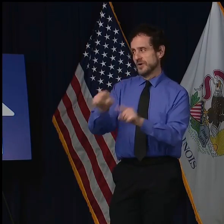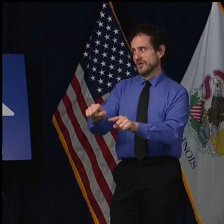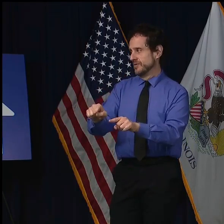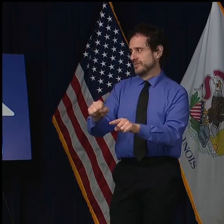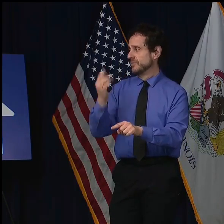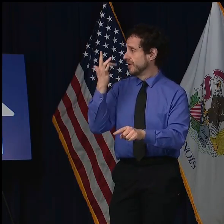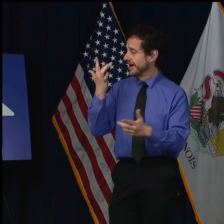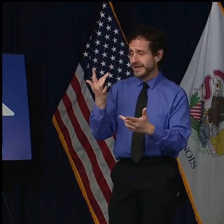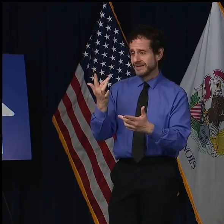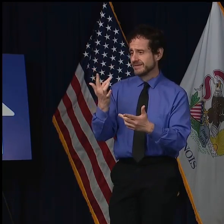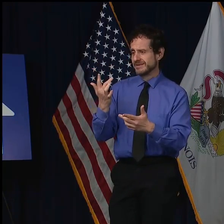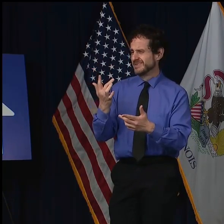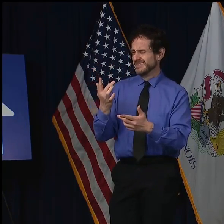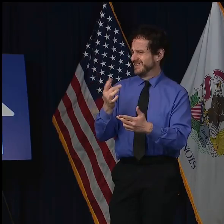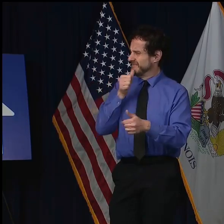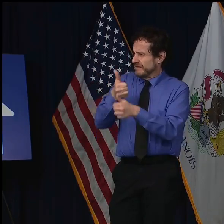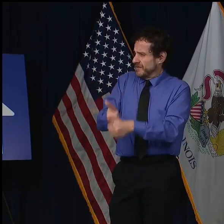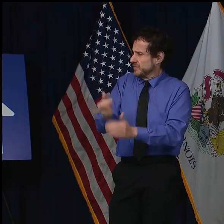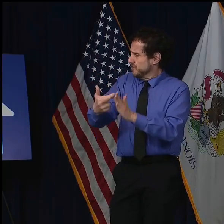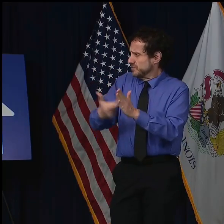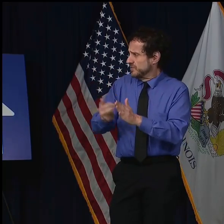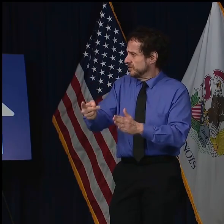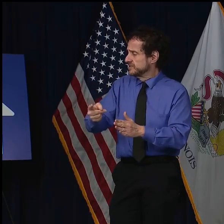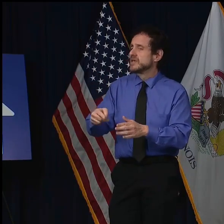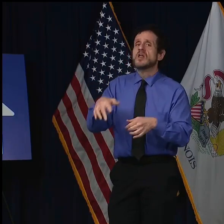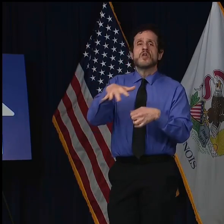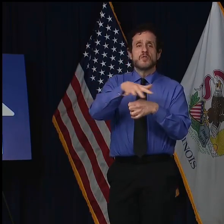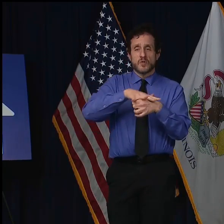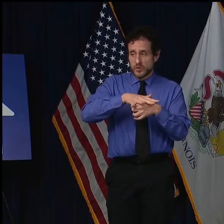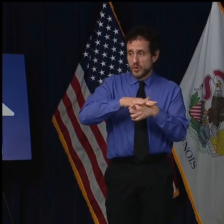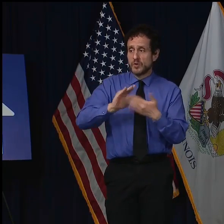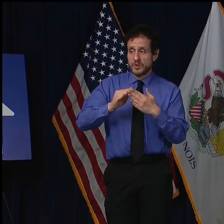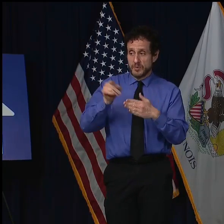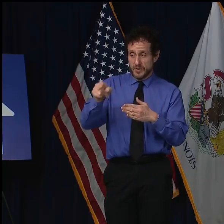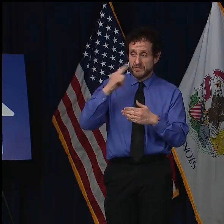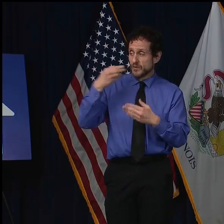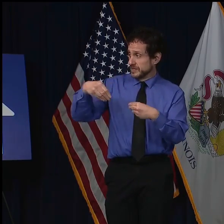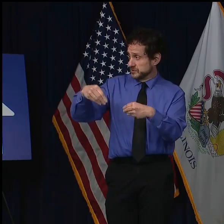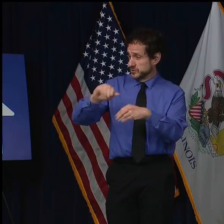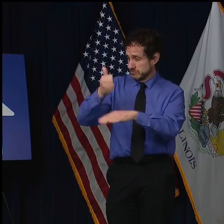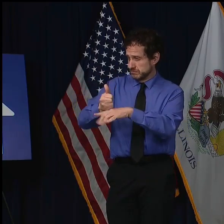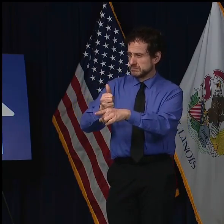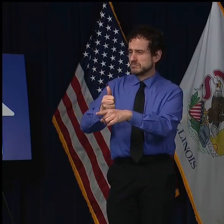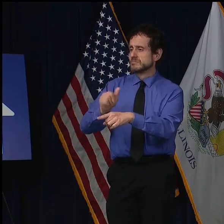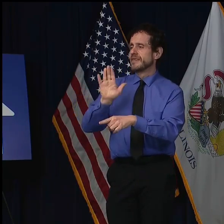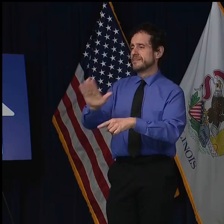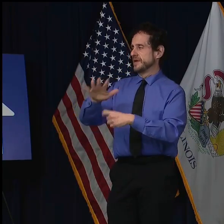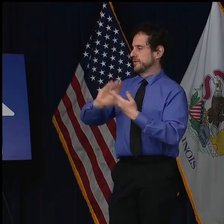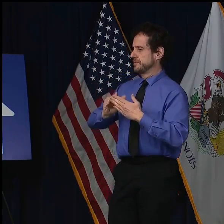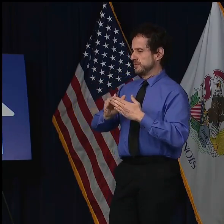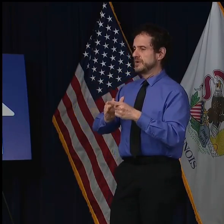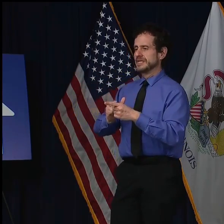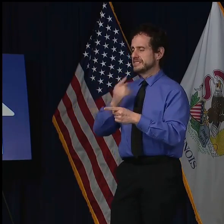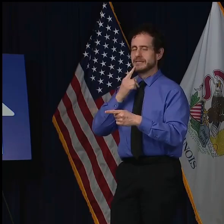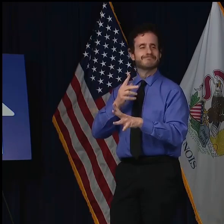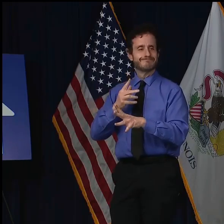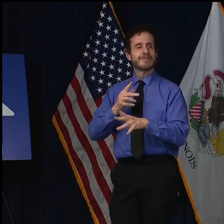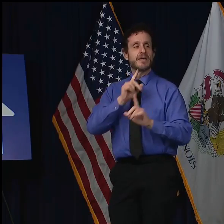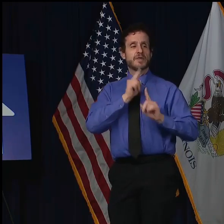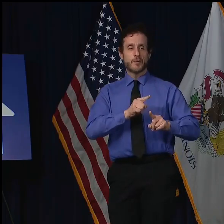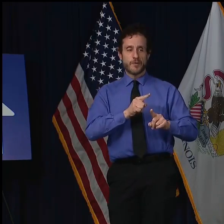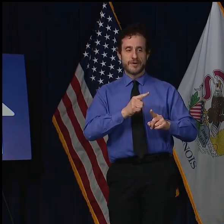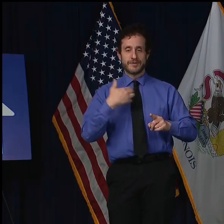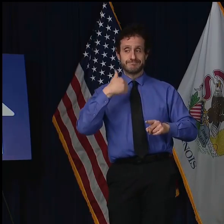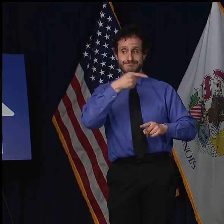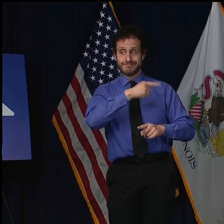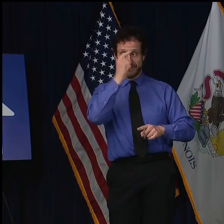so, and the local officials to enforce the executive order that's in place. And again,